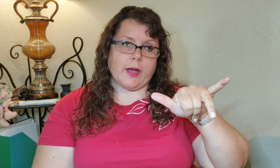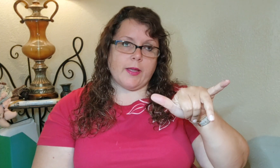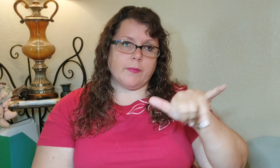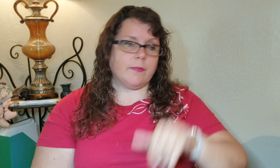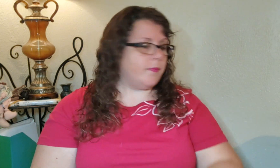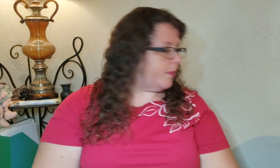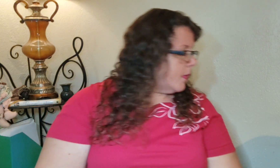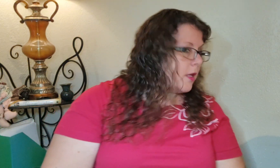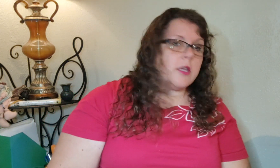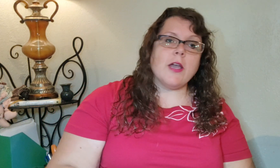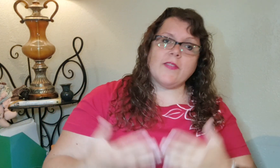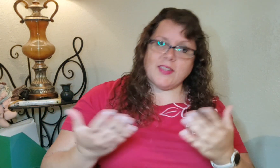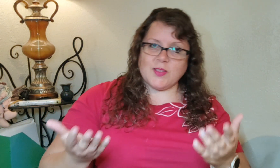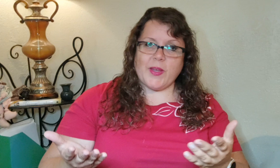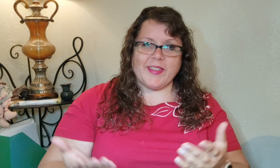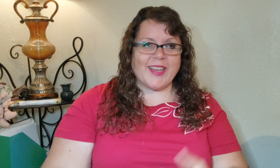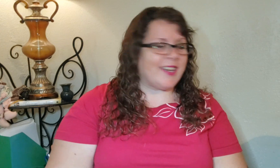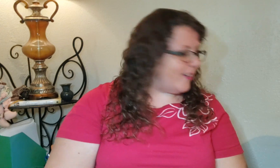X-R-A-Y. You have to spell that out.